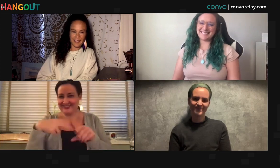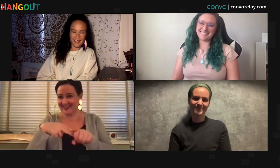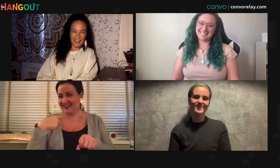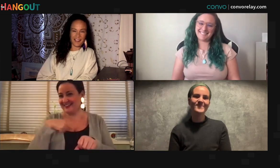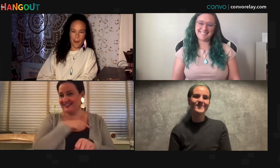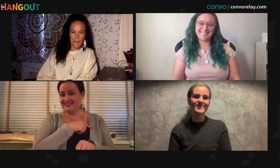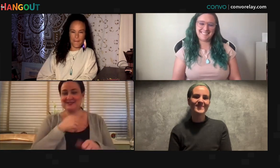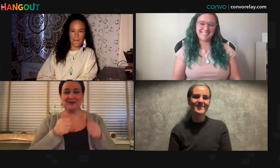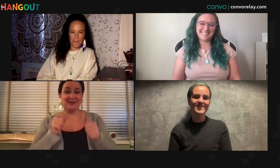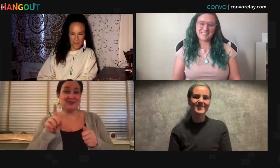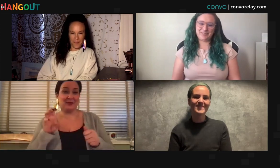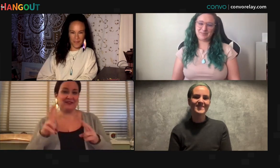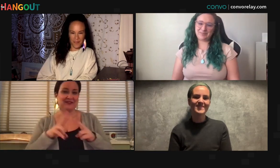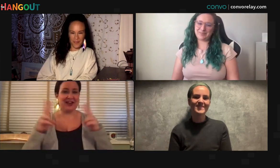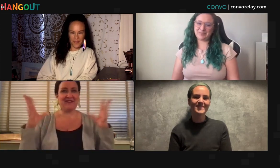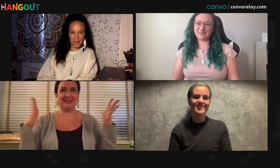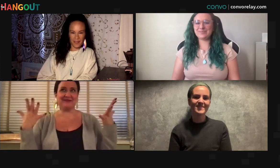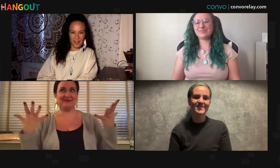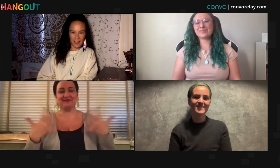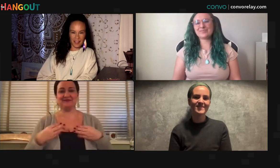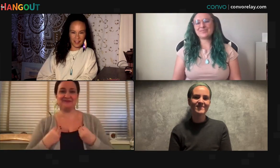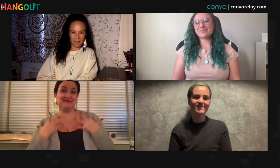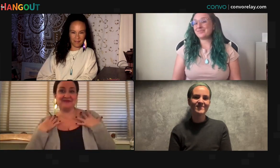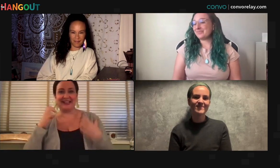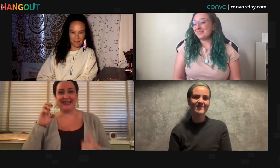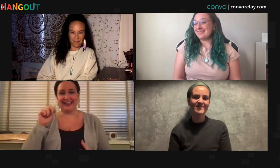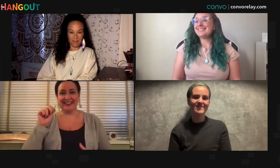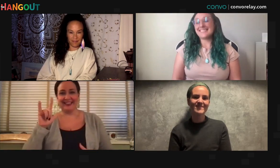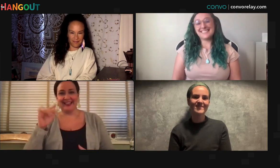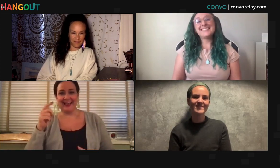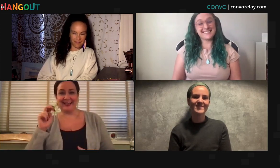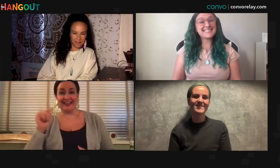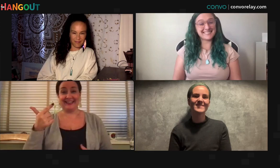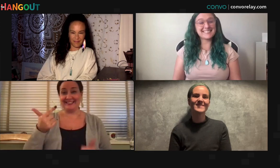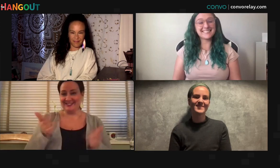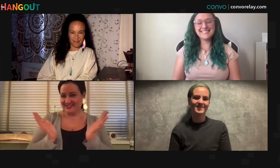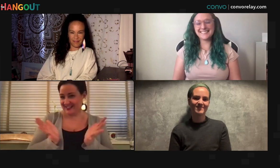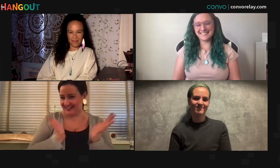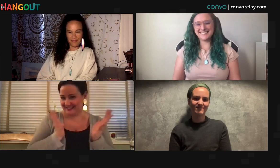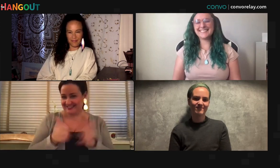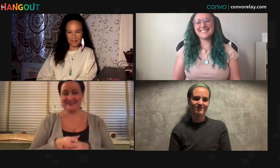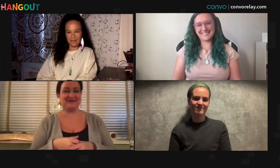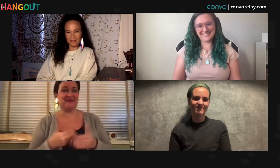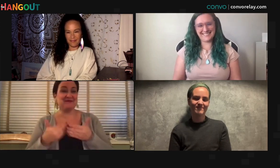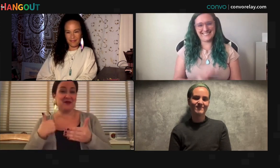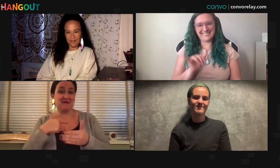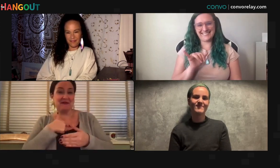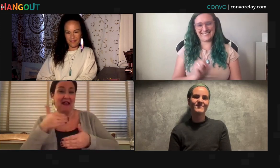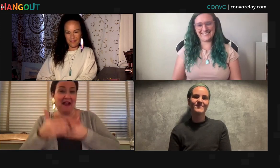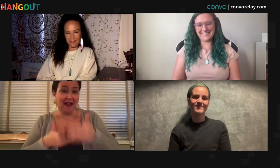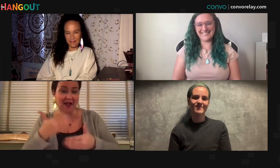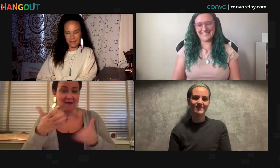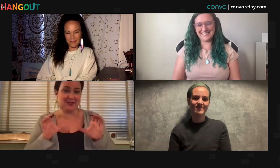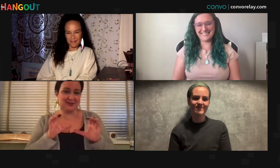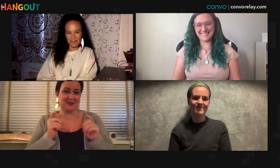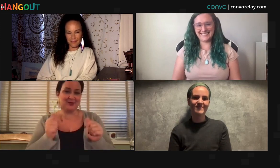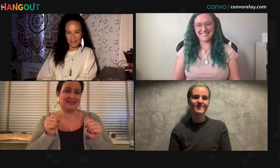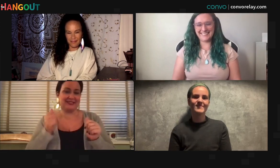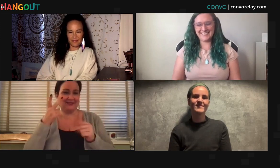Hello, everybody. I'm so happy you could join us. This should be a very enlightening conversation this